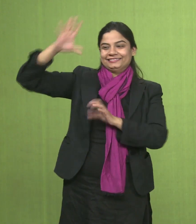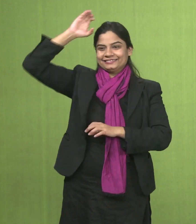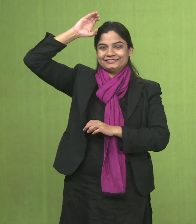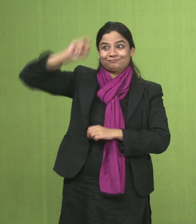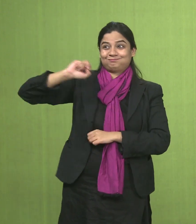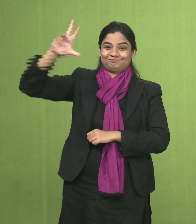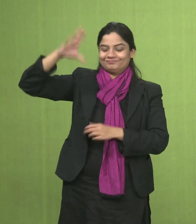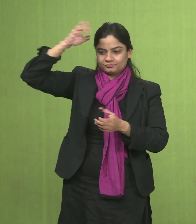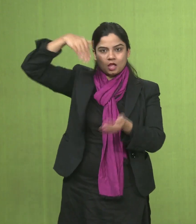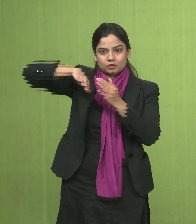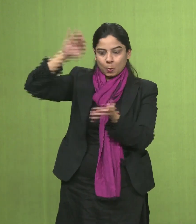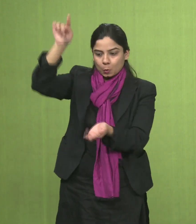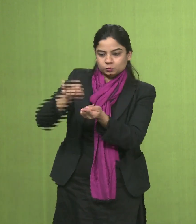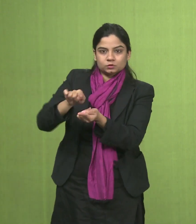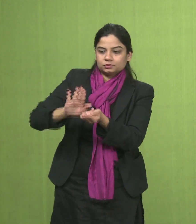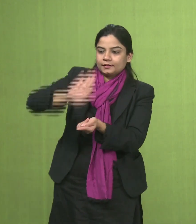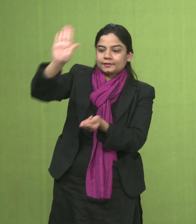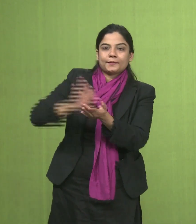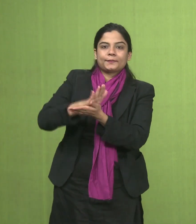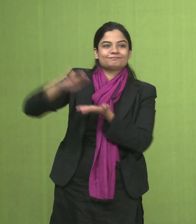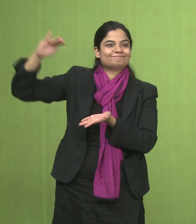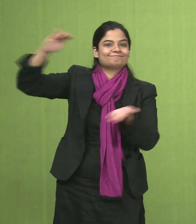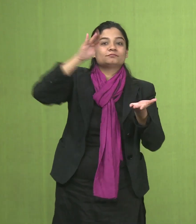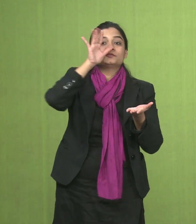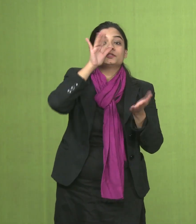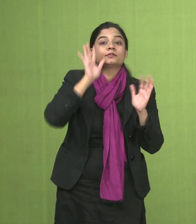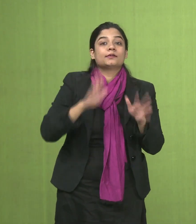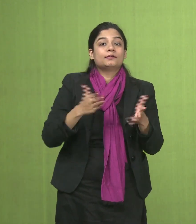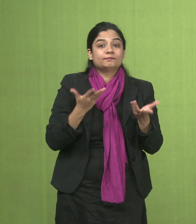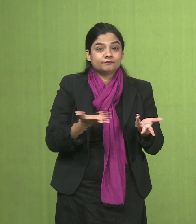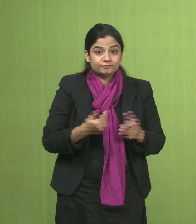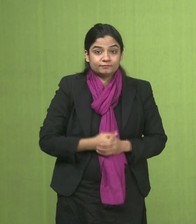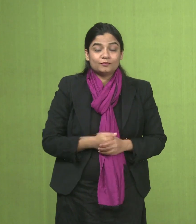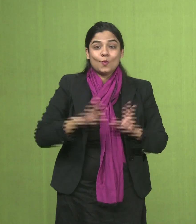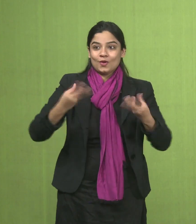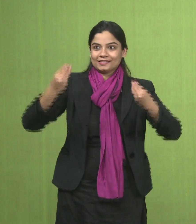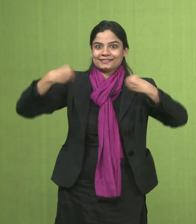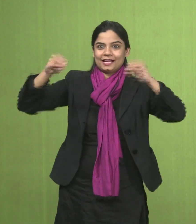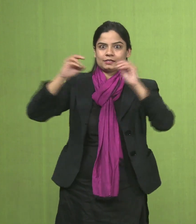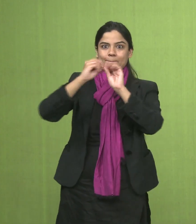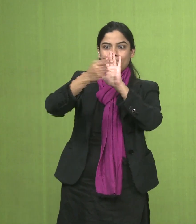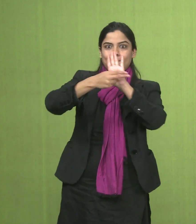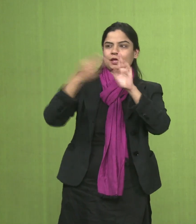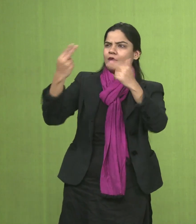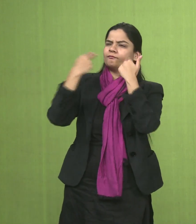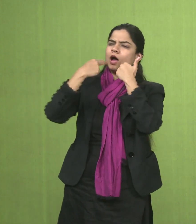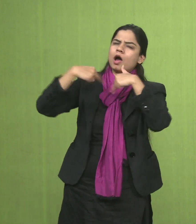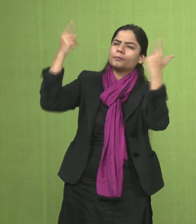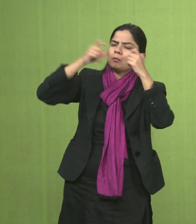a bigger bottle of shampoo and inside it's half or it's very less. So that also happens. In a big packet, they'll give a